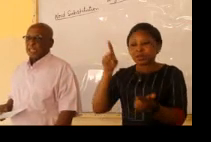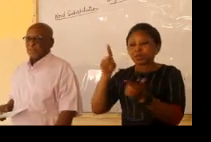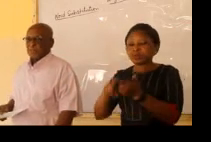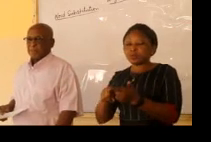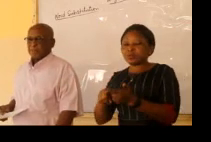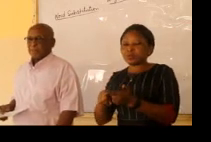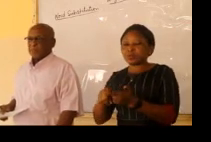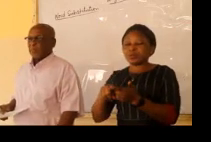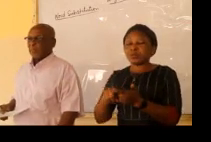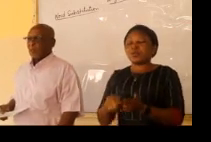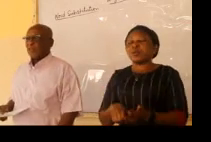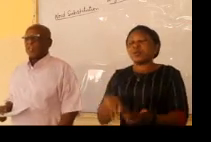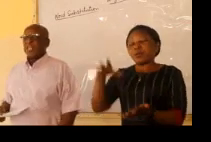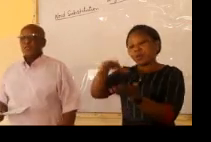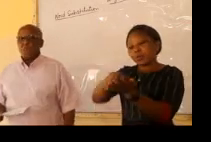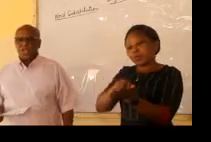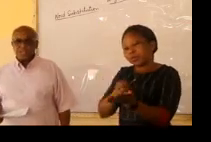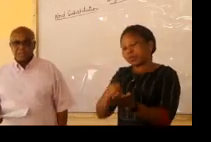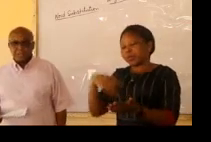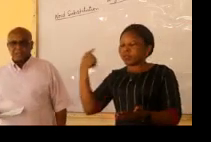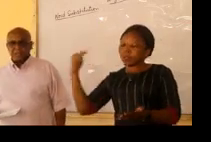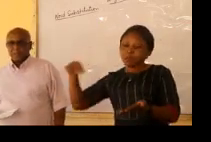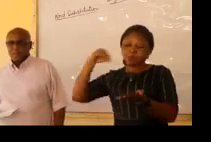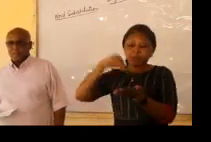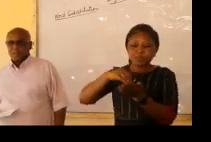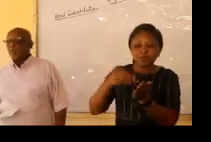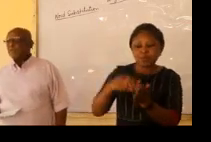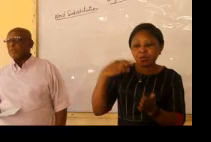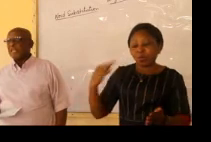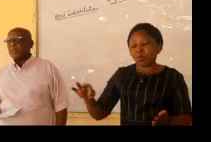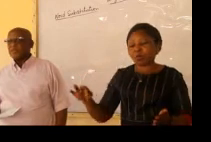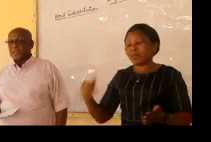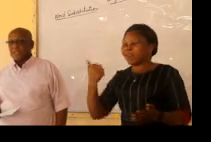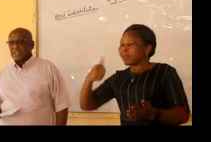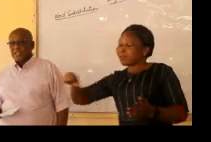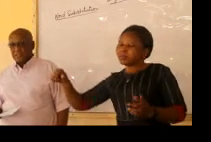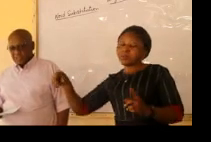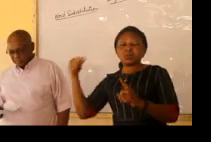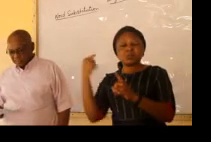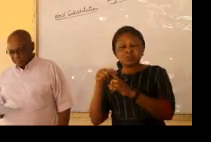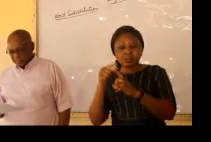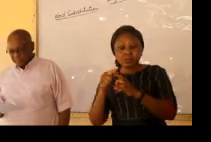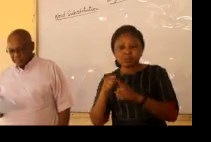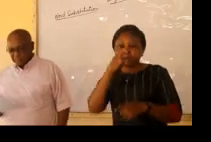the meaning of any word, you will be making mistake.